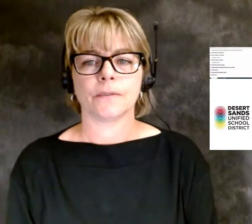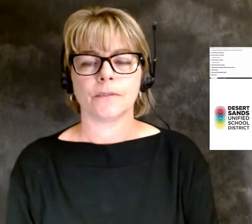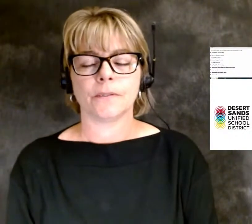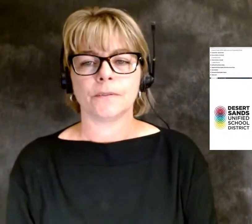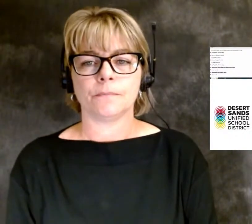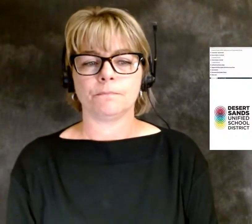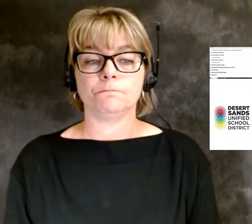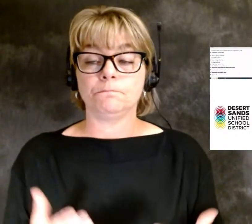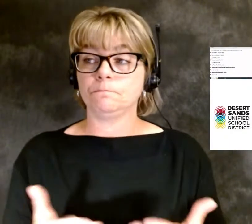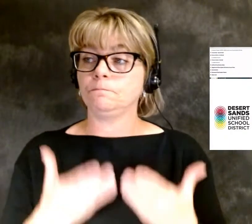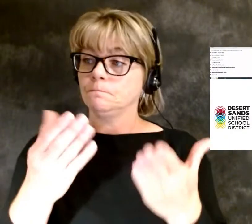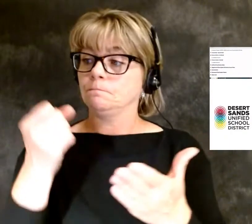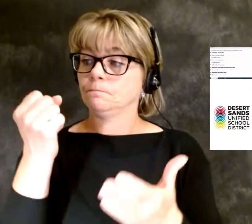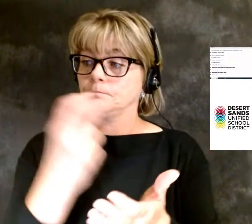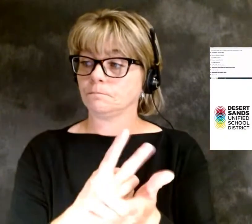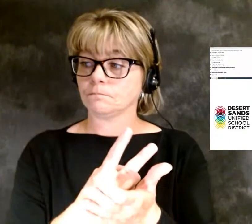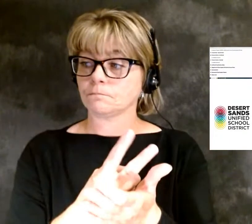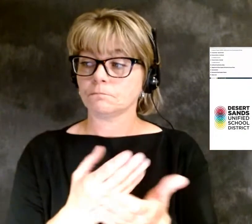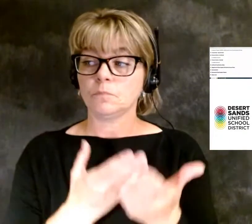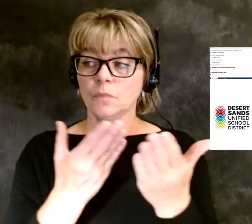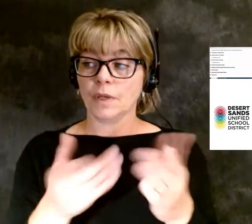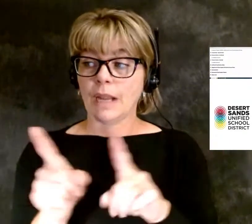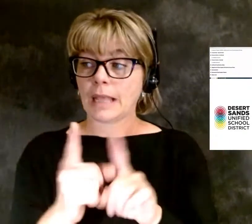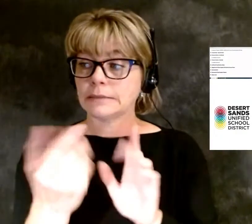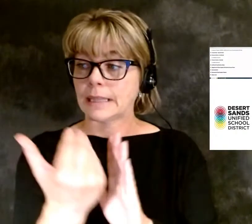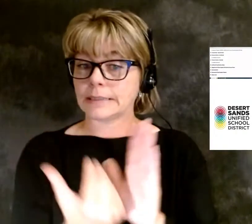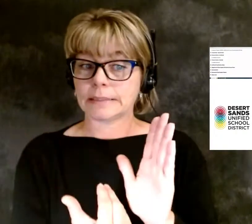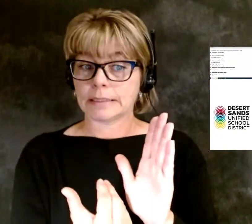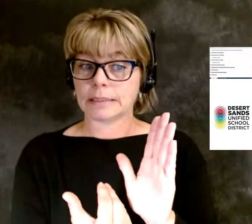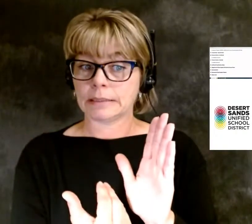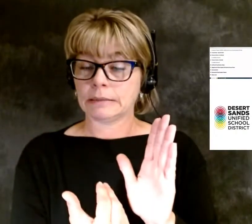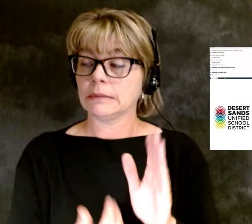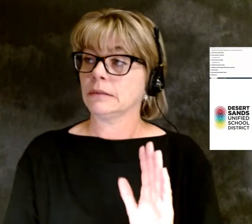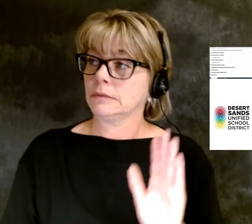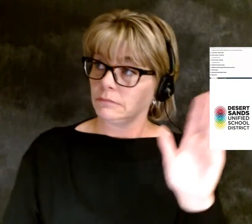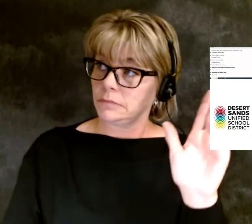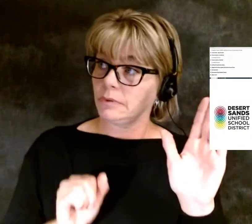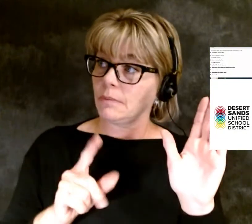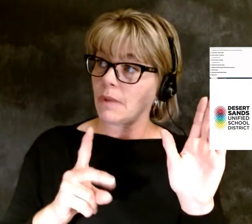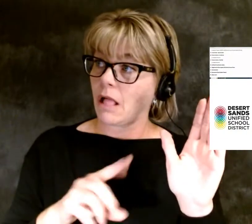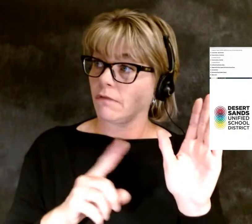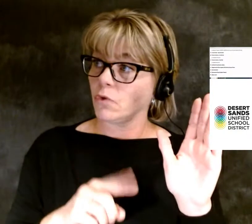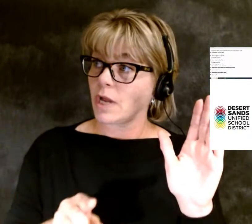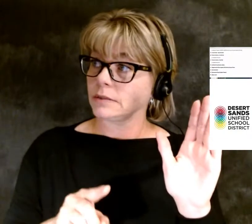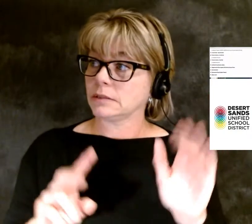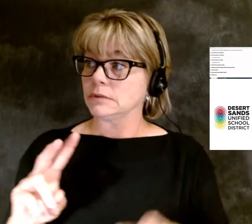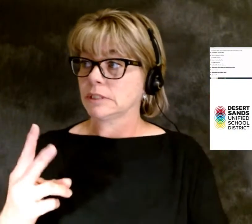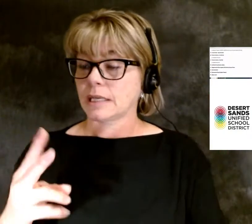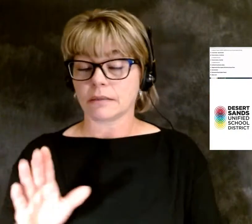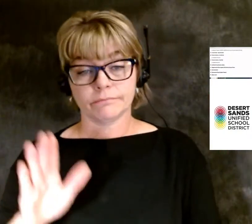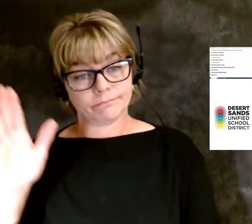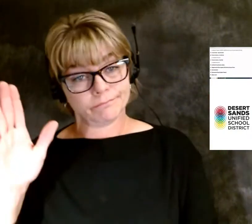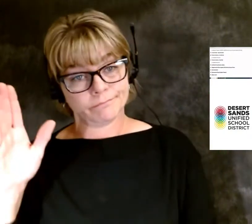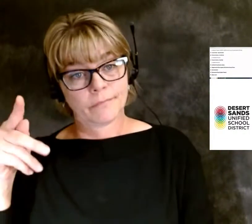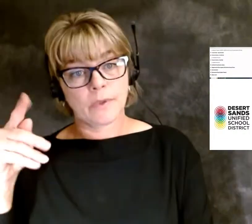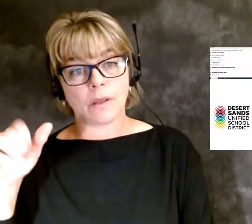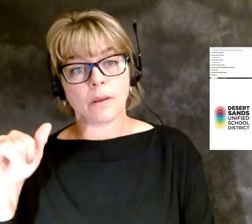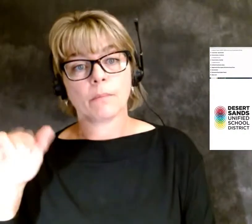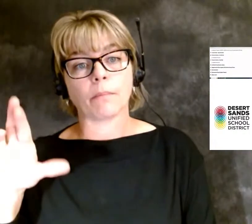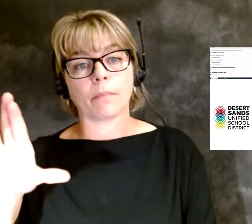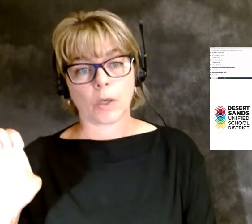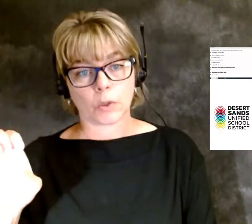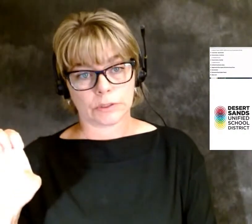Is there a motion to approve the recommendation as listed? So moved, Alvarez. Is there a second? Second, Pierce.